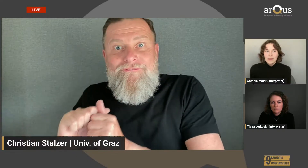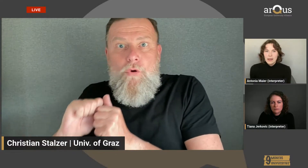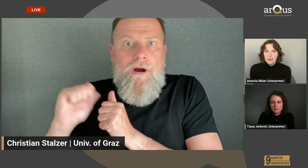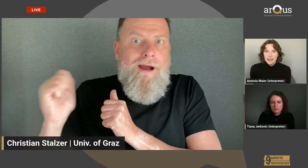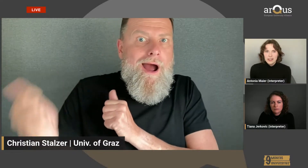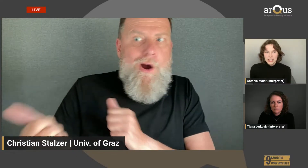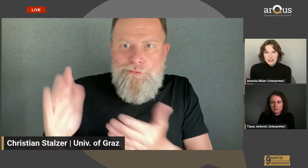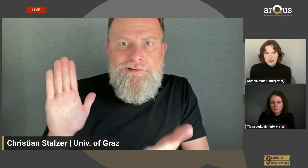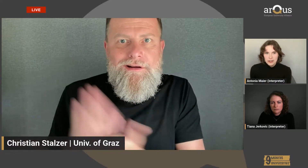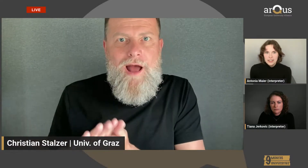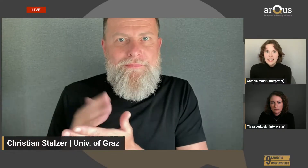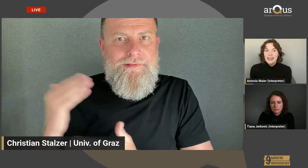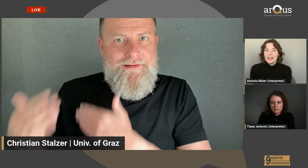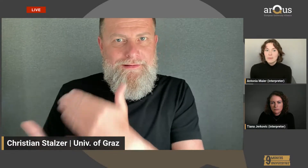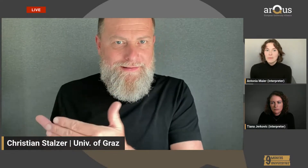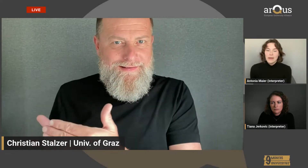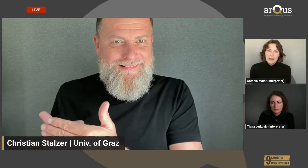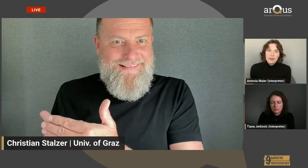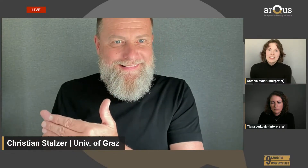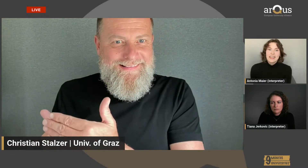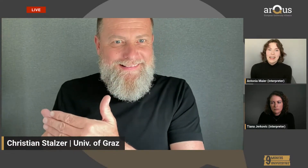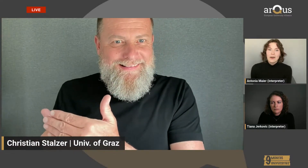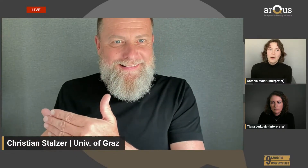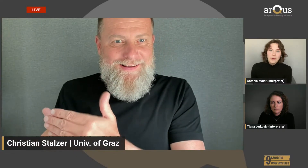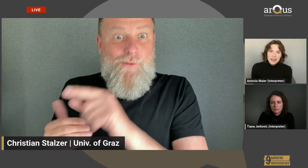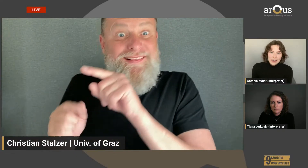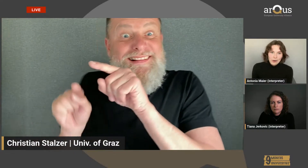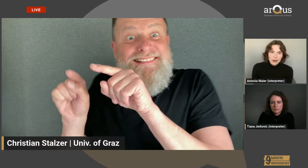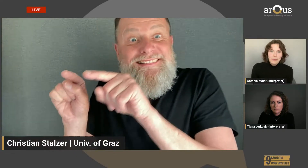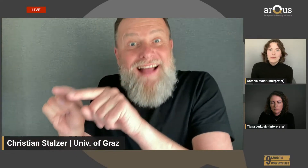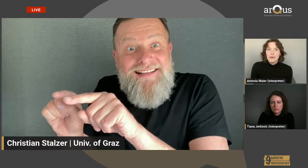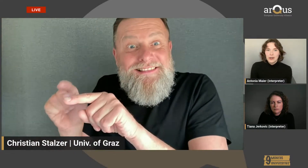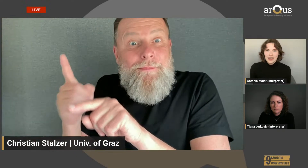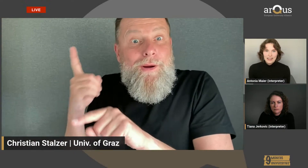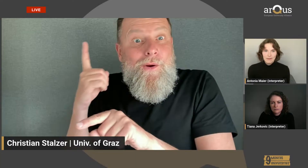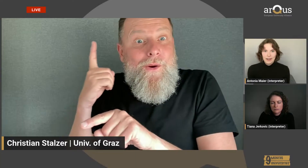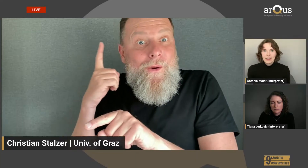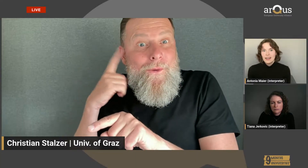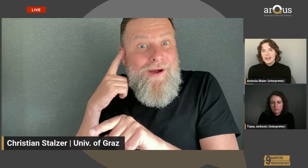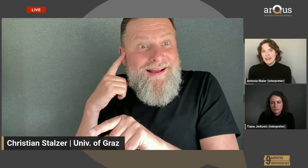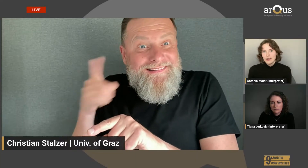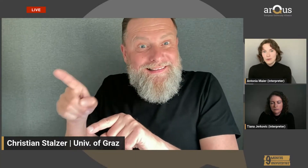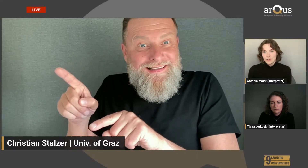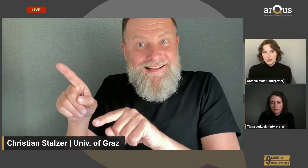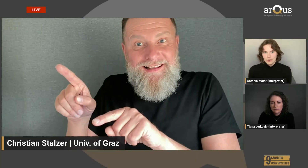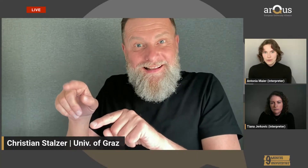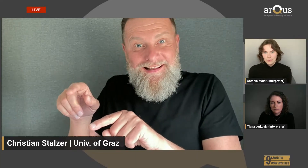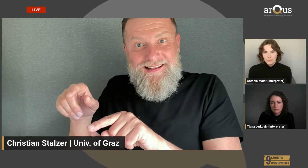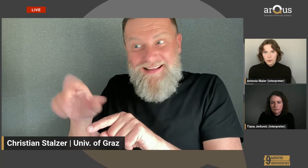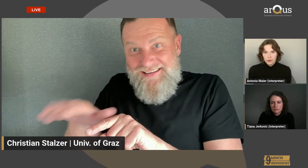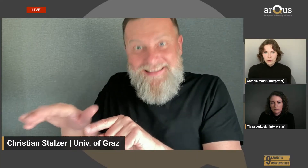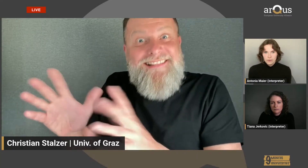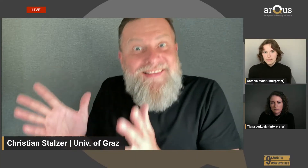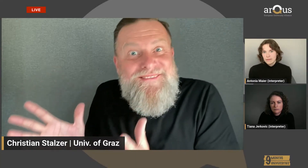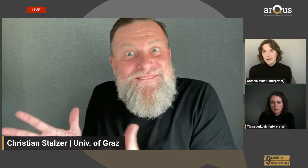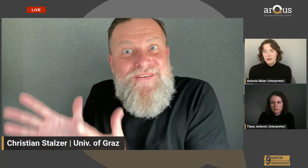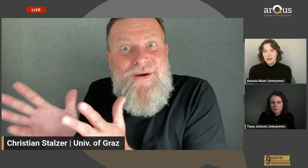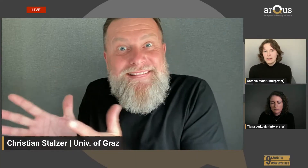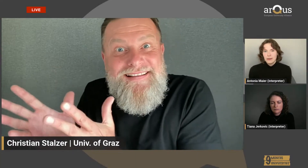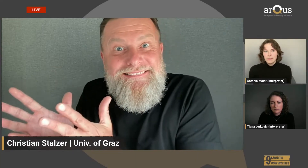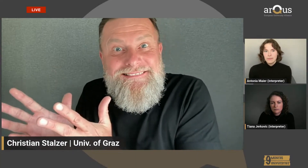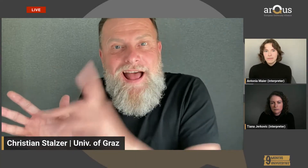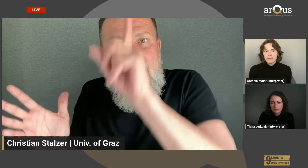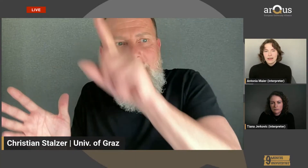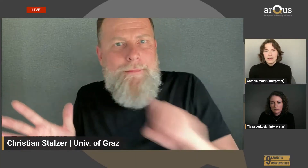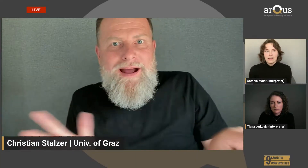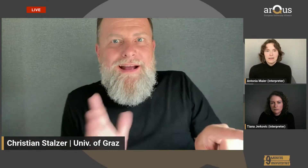some baby gestures that babies can already learn before they even use their vocal